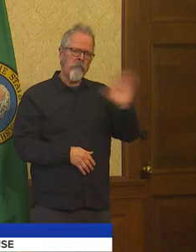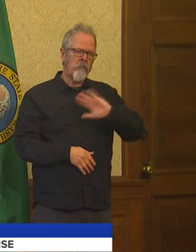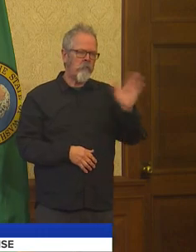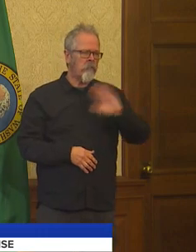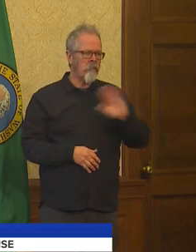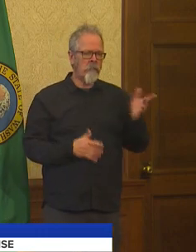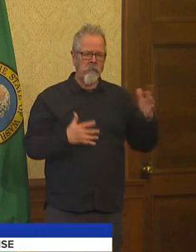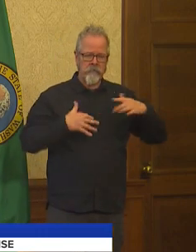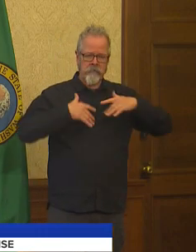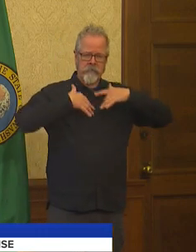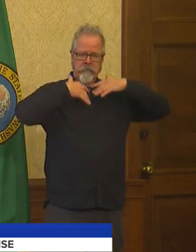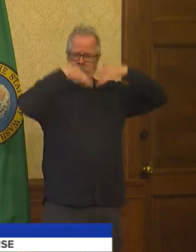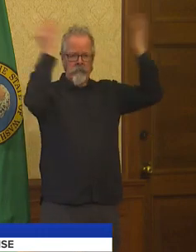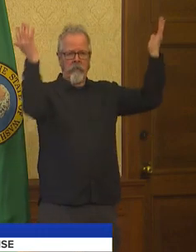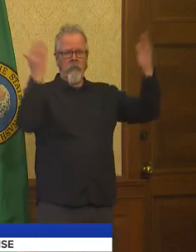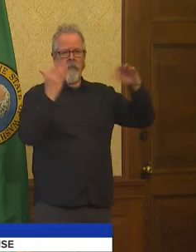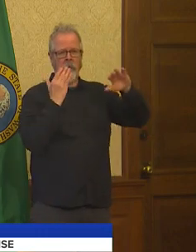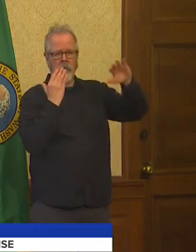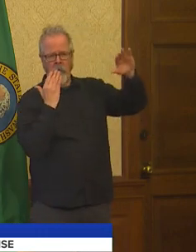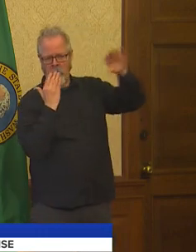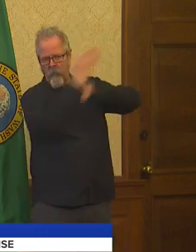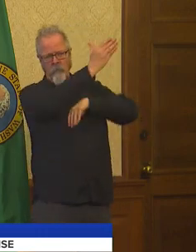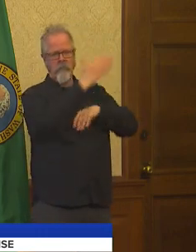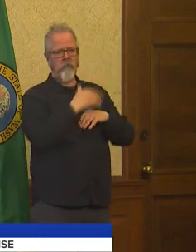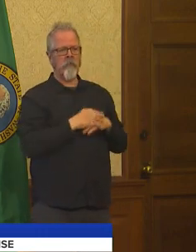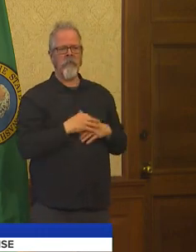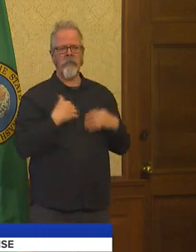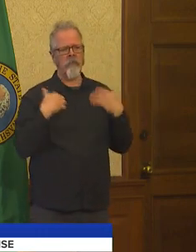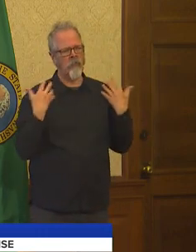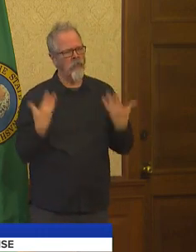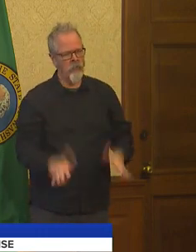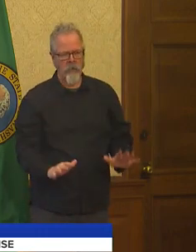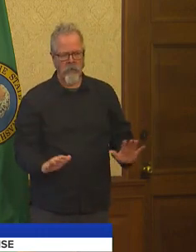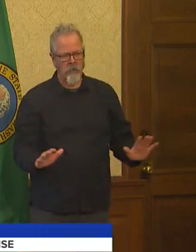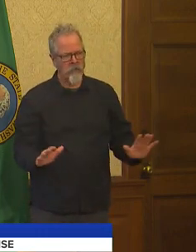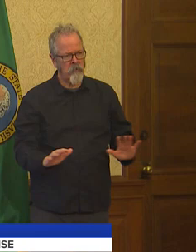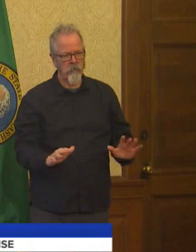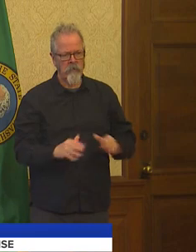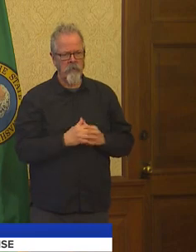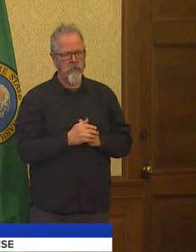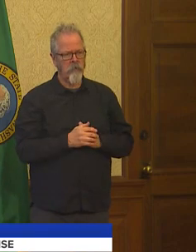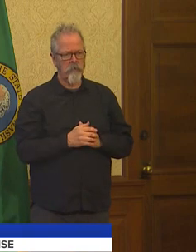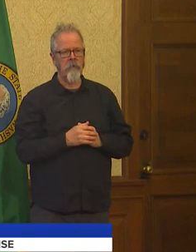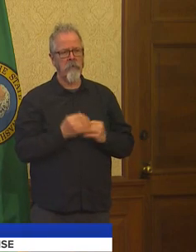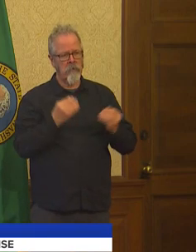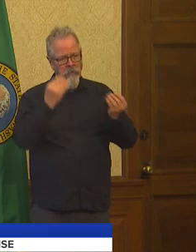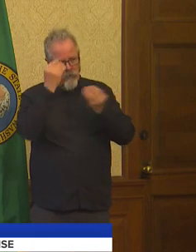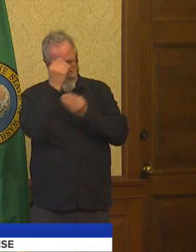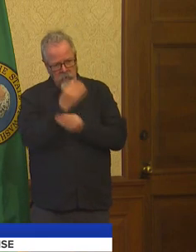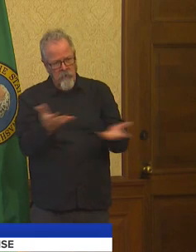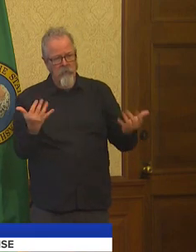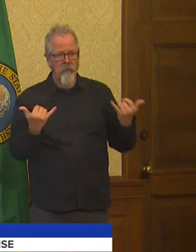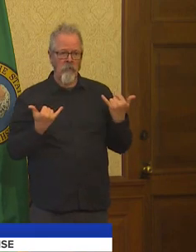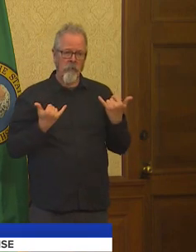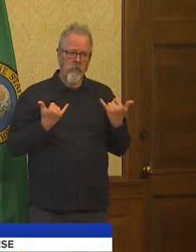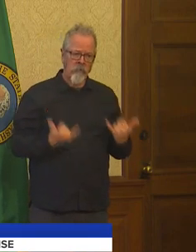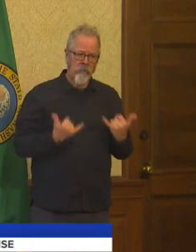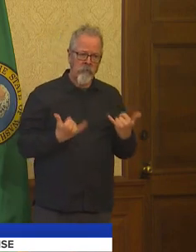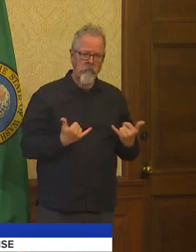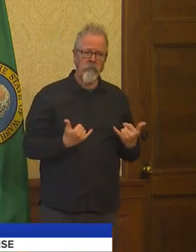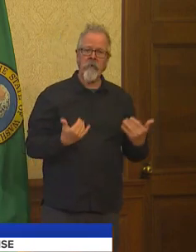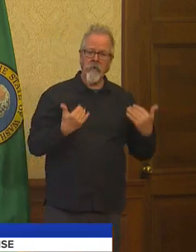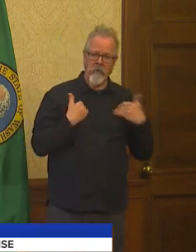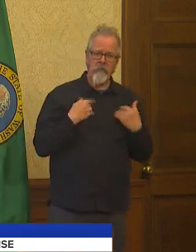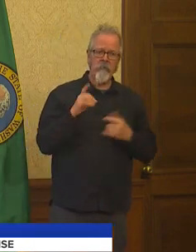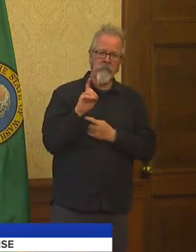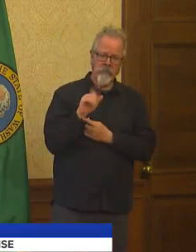got to be guided with, what we know today. And what we do today is we can open up outdoor recreation. So this is not just some kind of